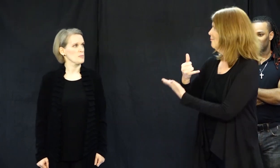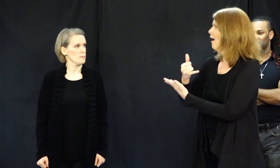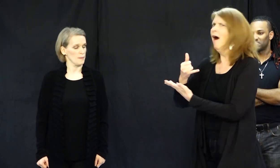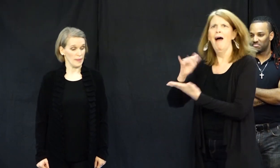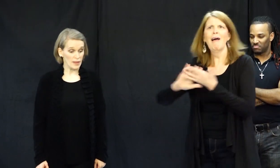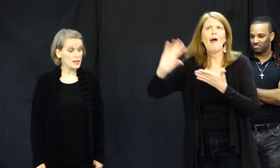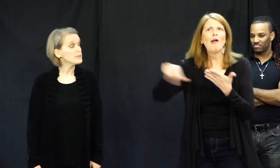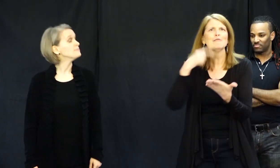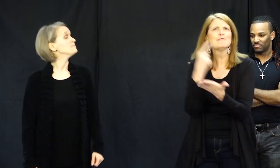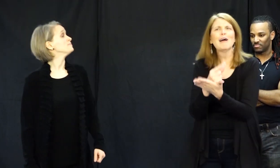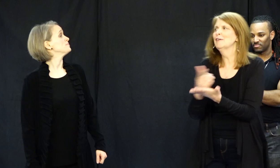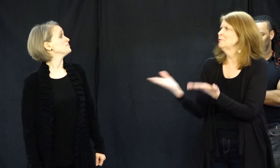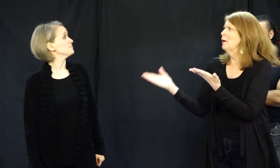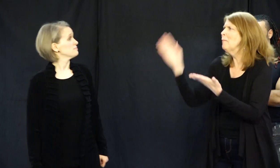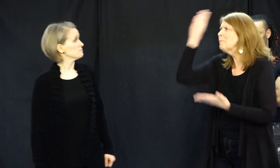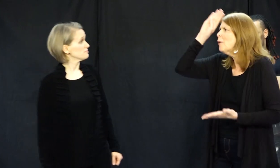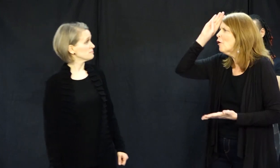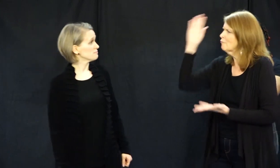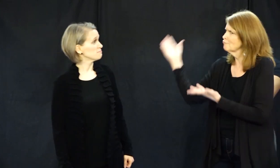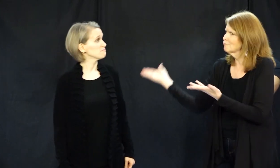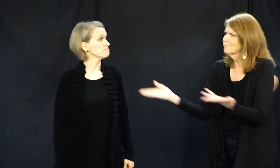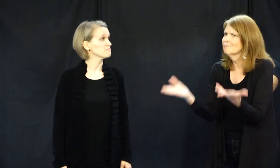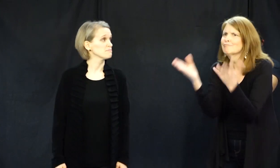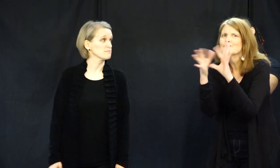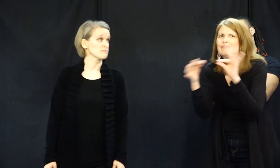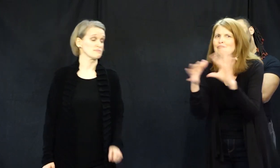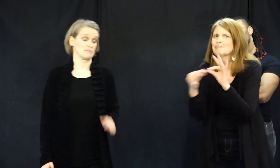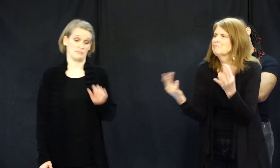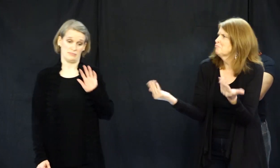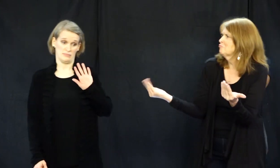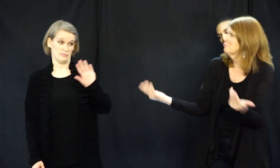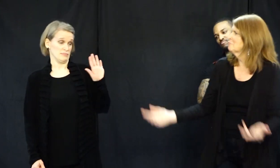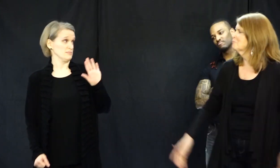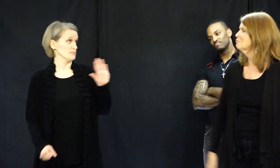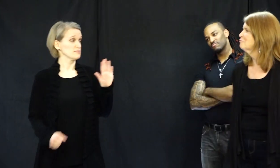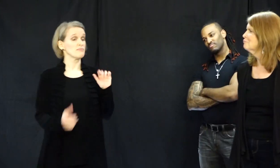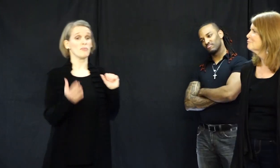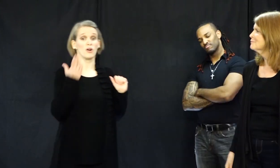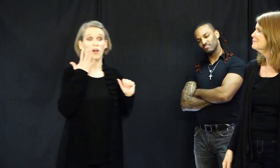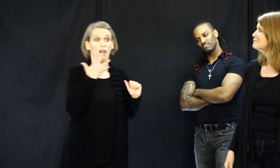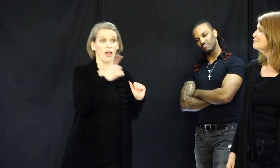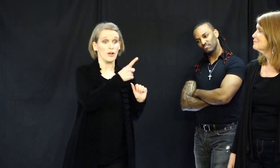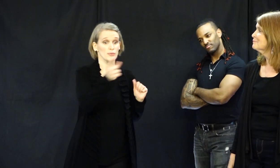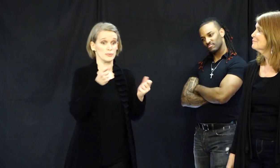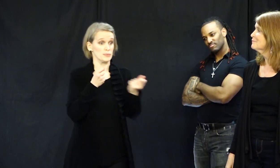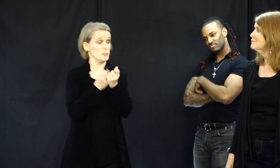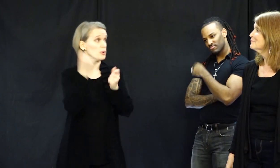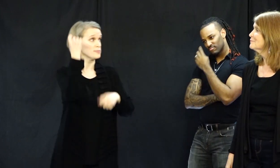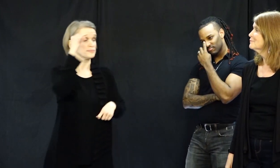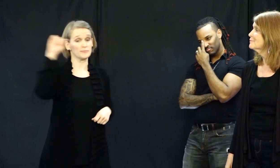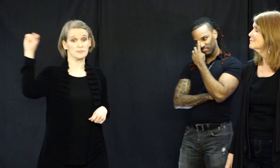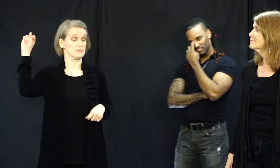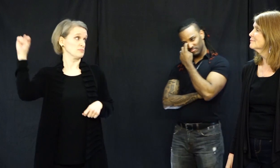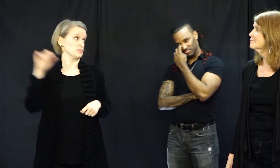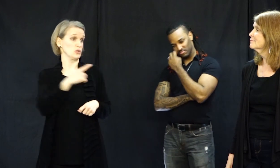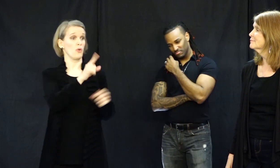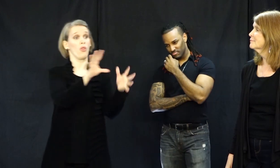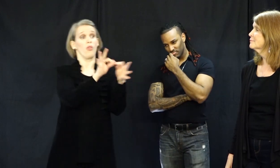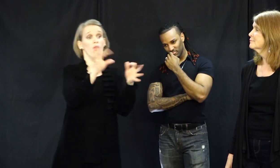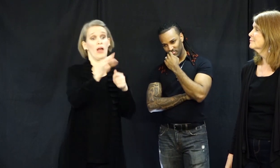Princeton College, Aaron Burr, give us a verse, drop some knowledge. Good luck with that, you're taking a stand. You spit, I'ma